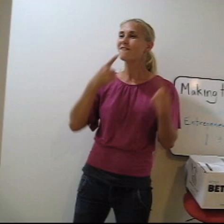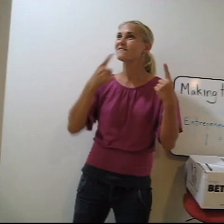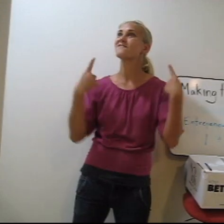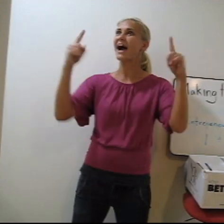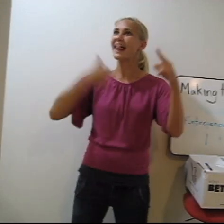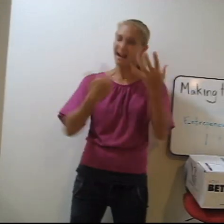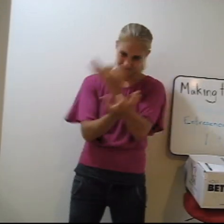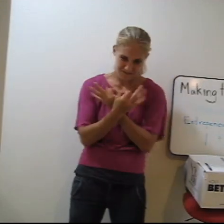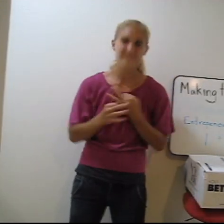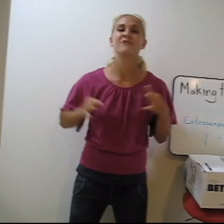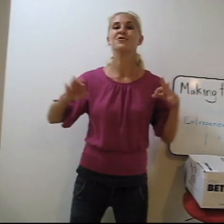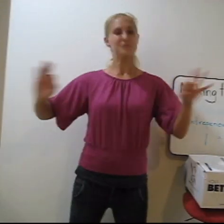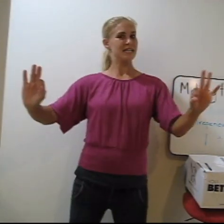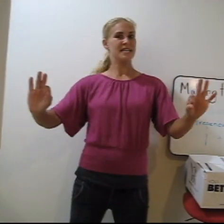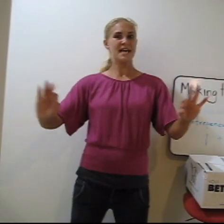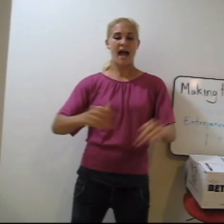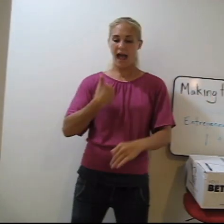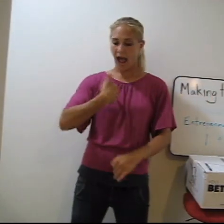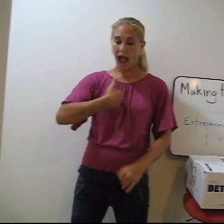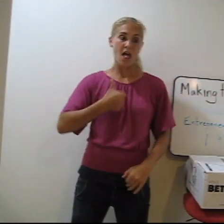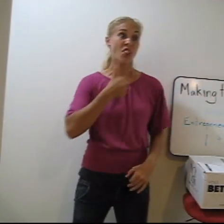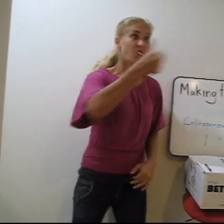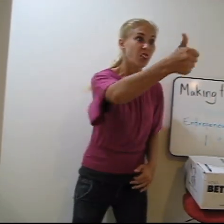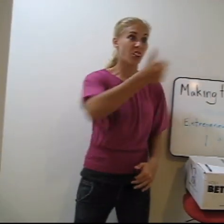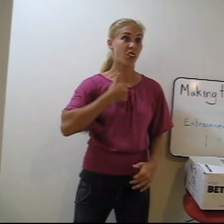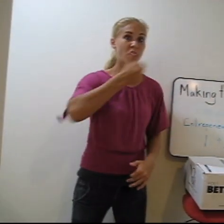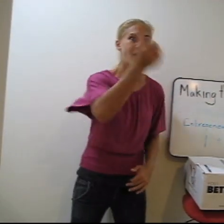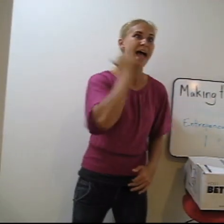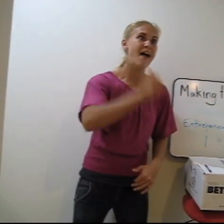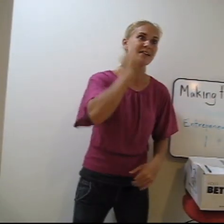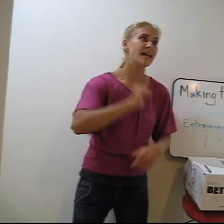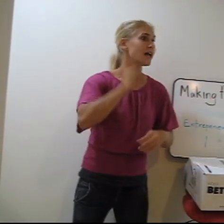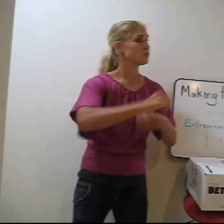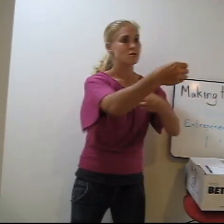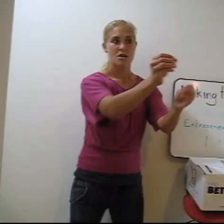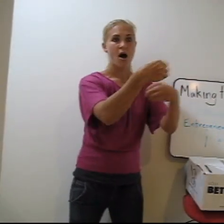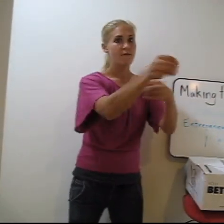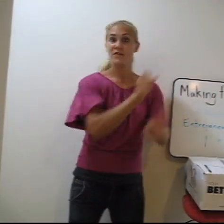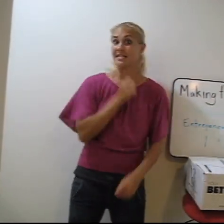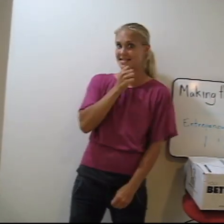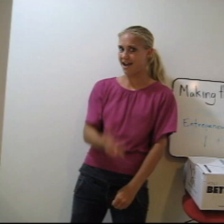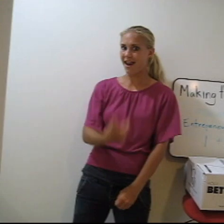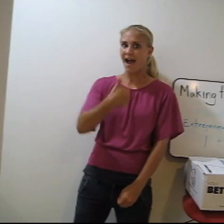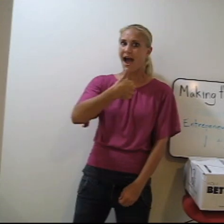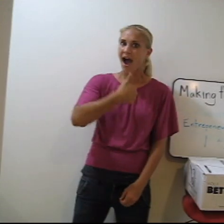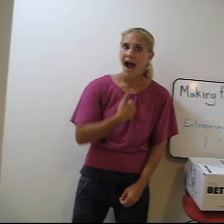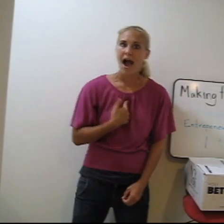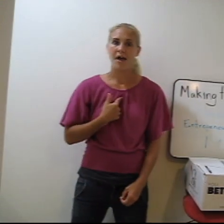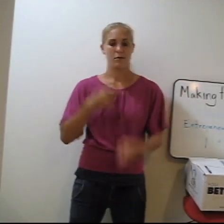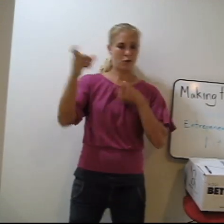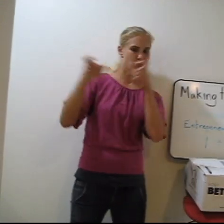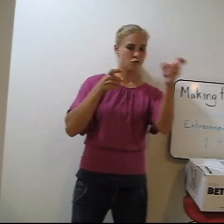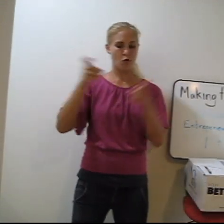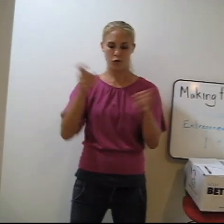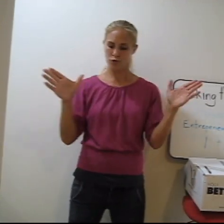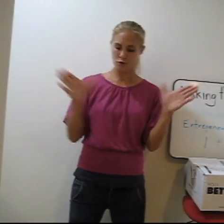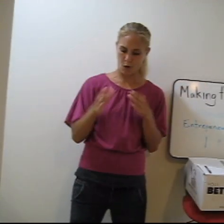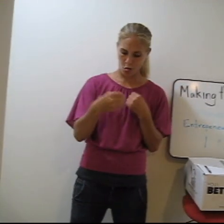free. There is no commute to the same old place day after day after day. You are not relegated to a small cubicle or chained